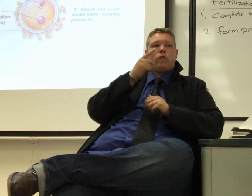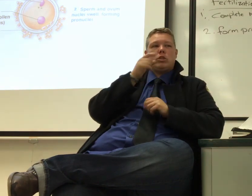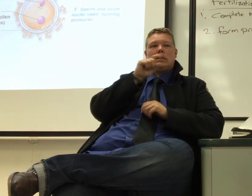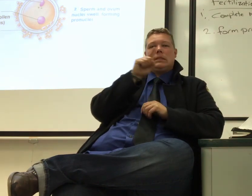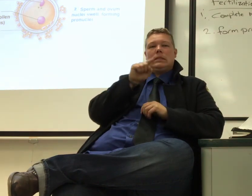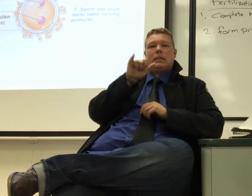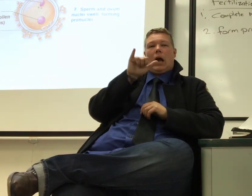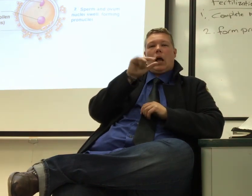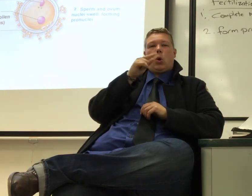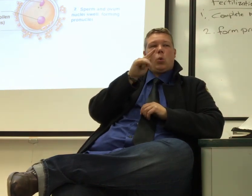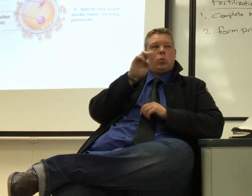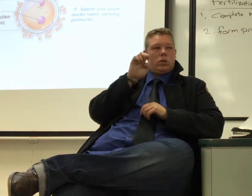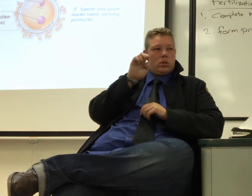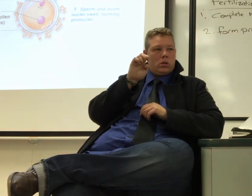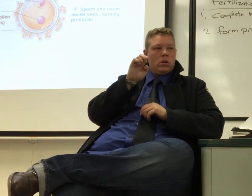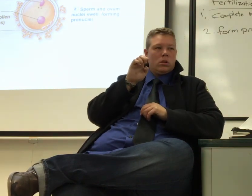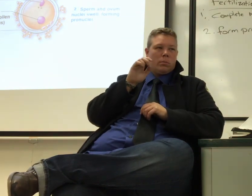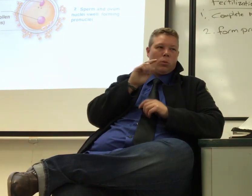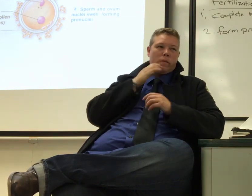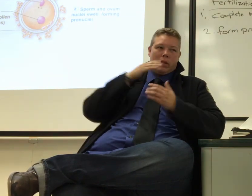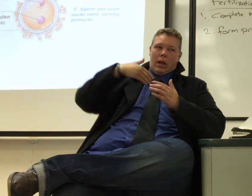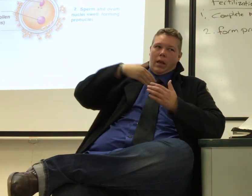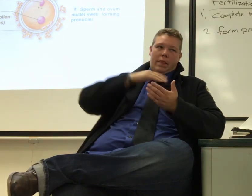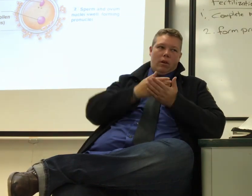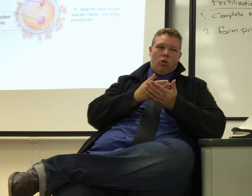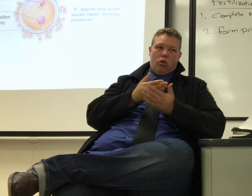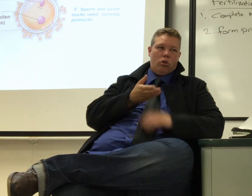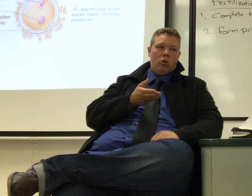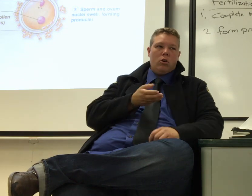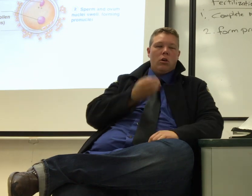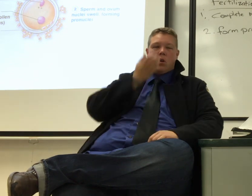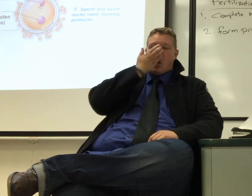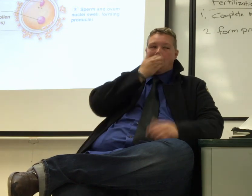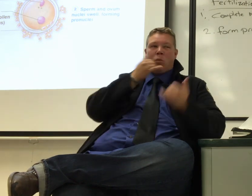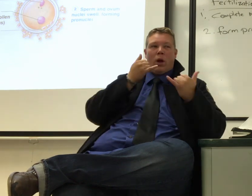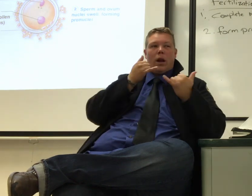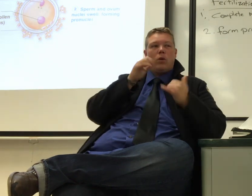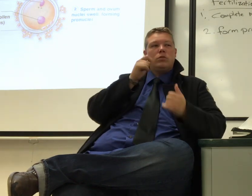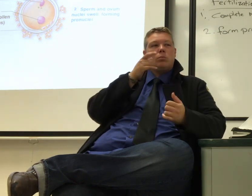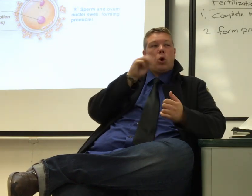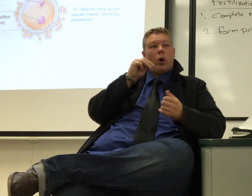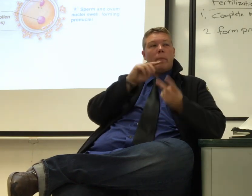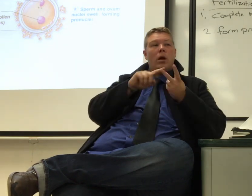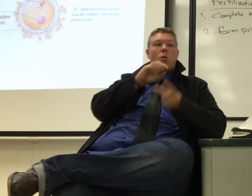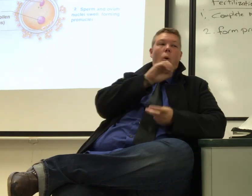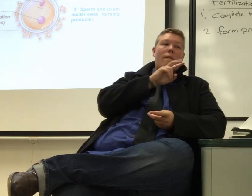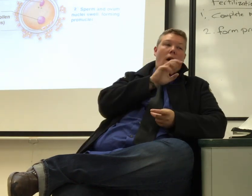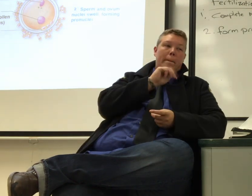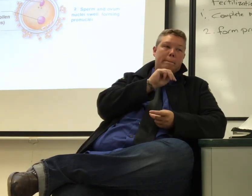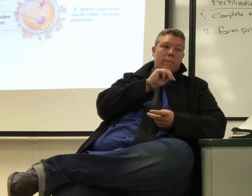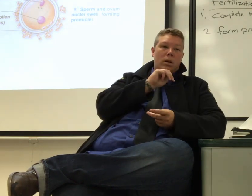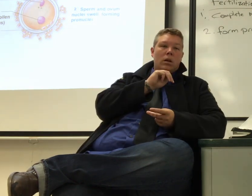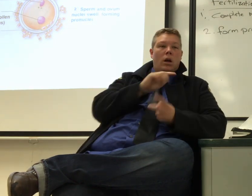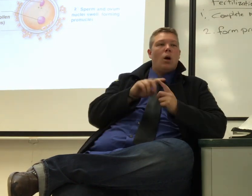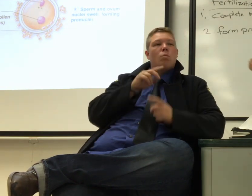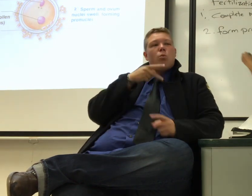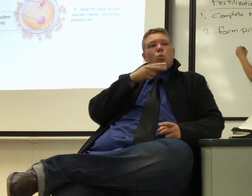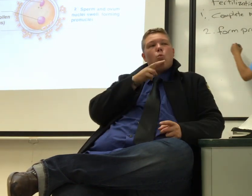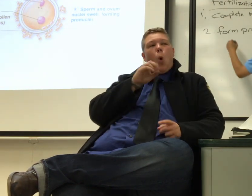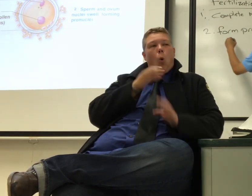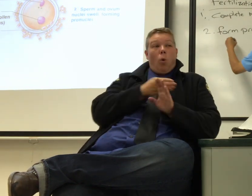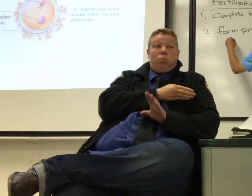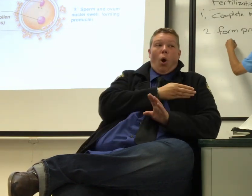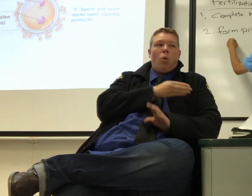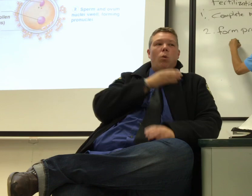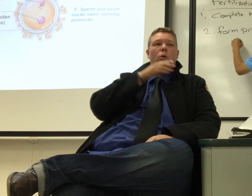haven't gotten there yet. Right now, you just get sperm and ovum pronuclei. I call